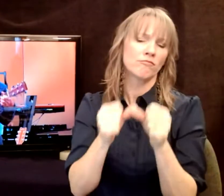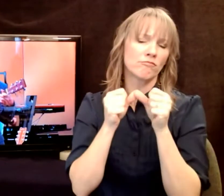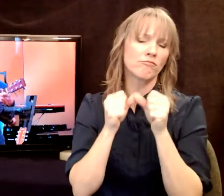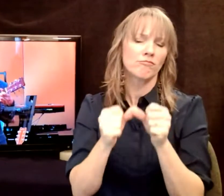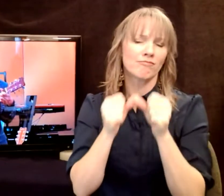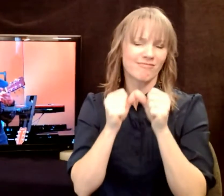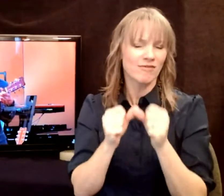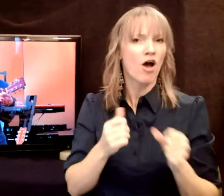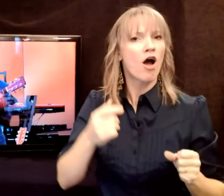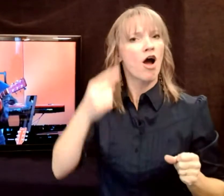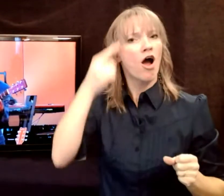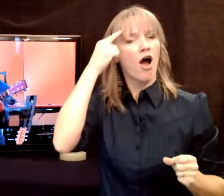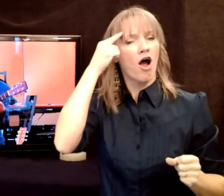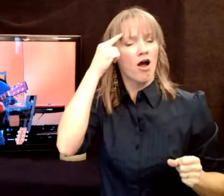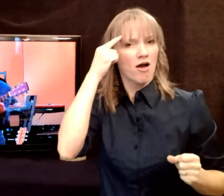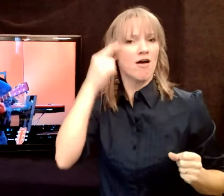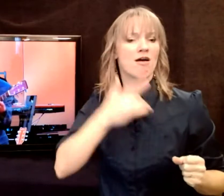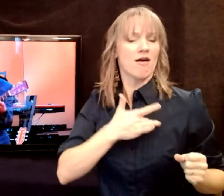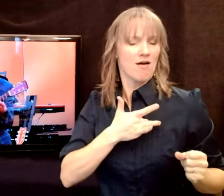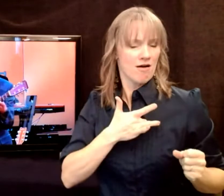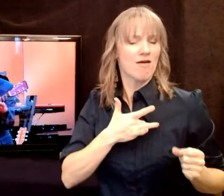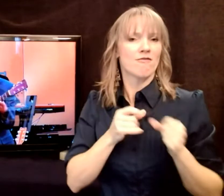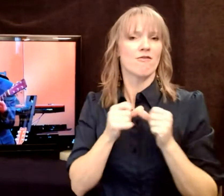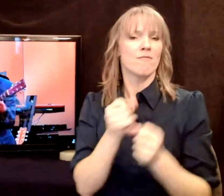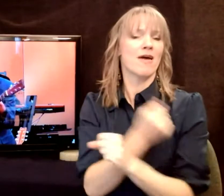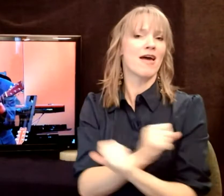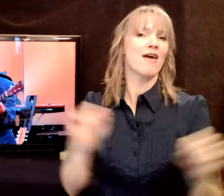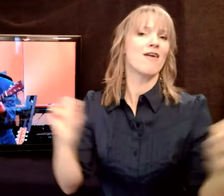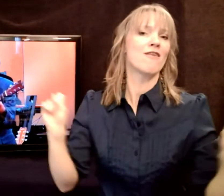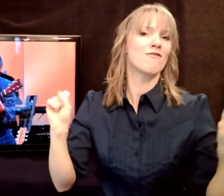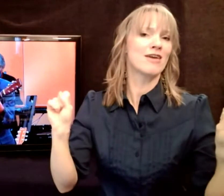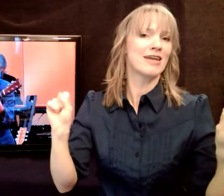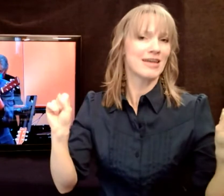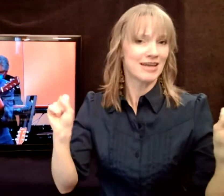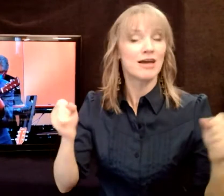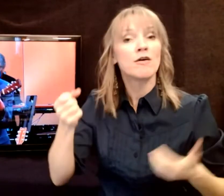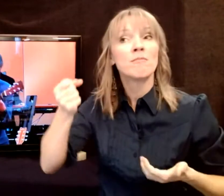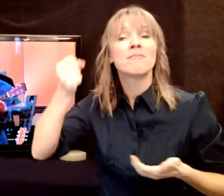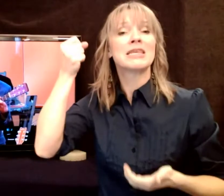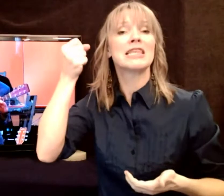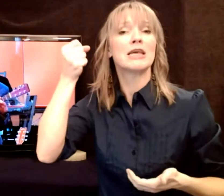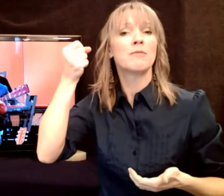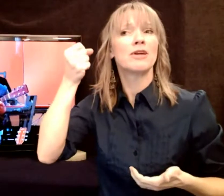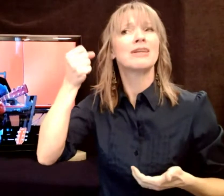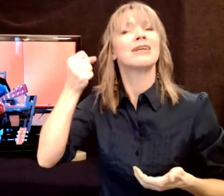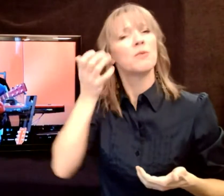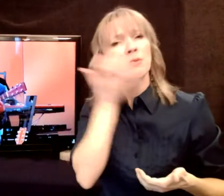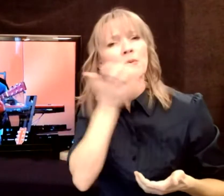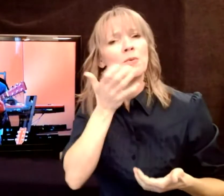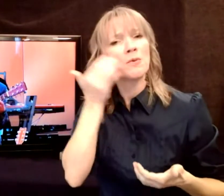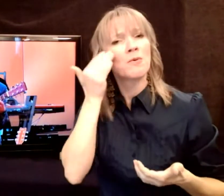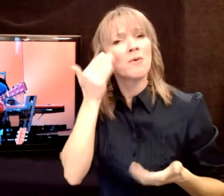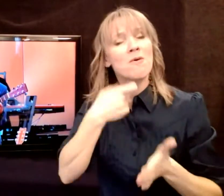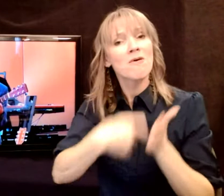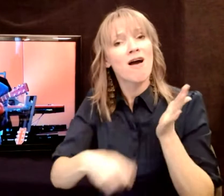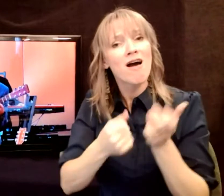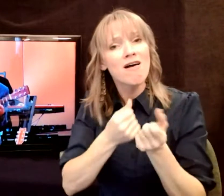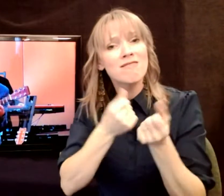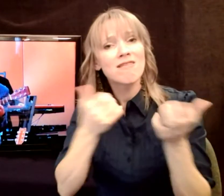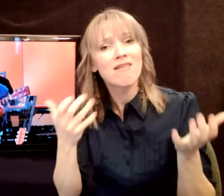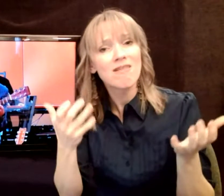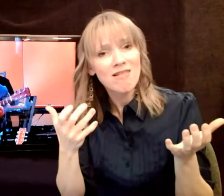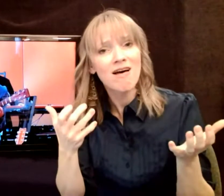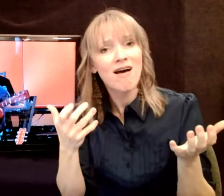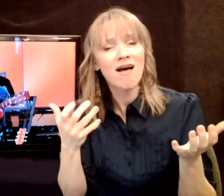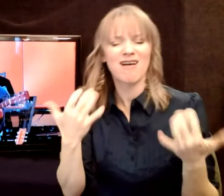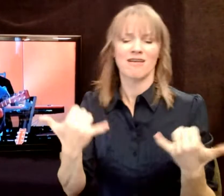stay free. Will is liberty. You know the cost is dear. In this time